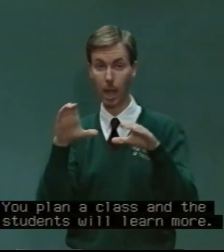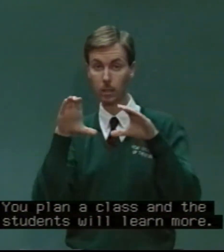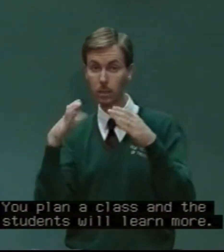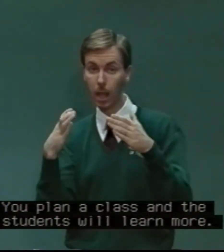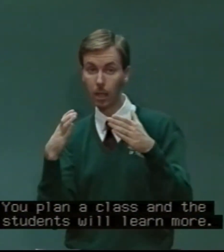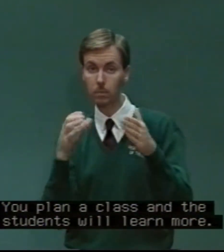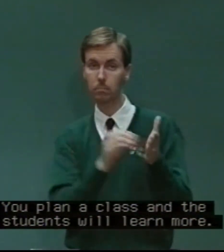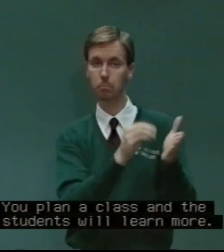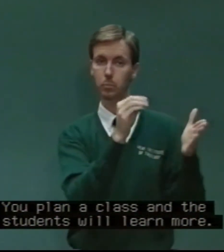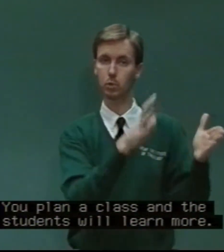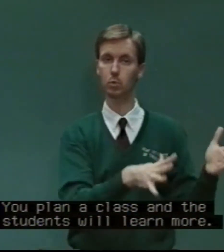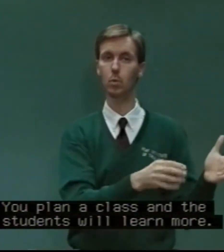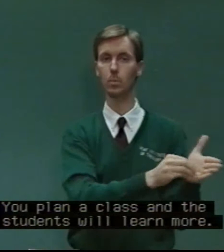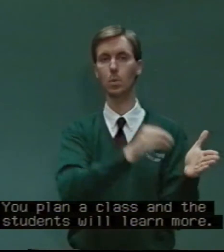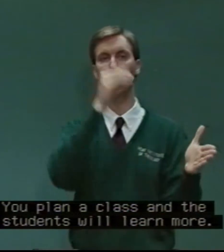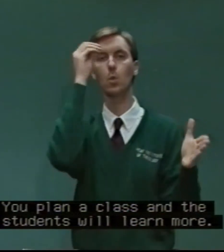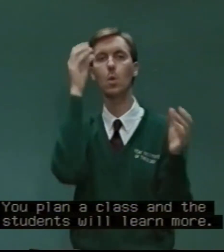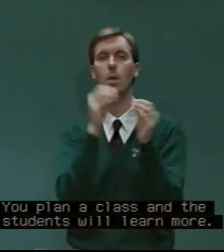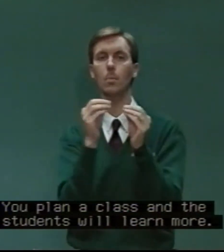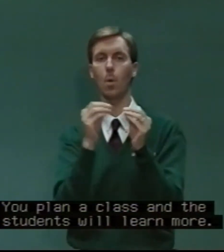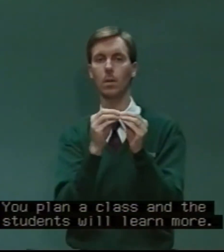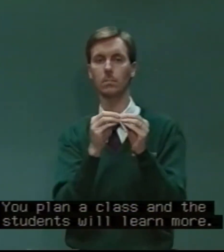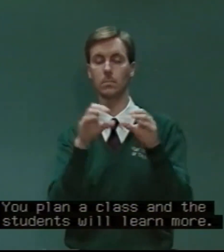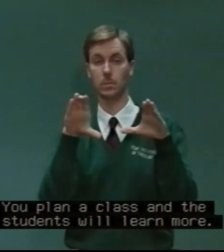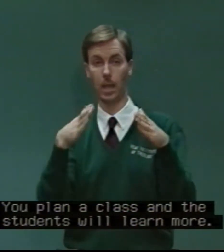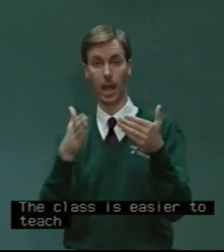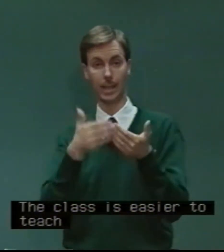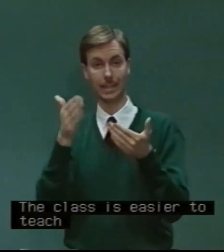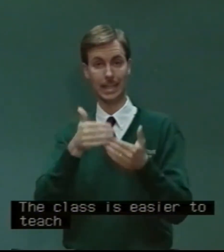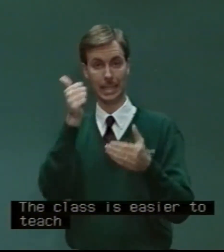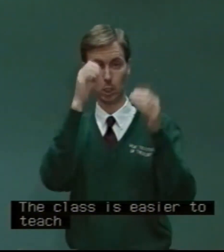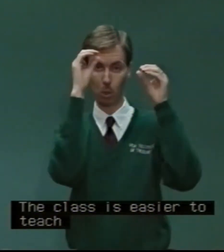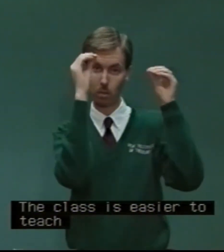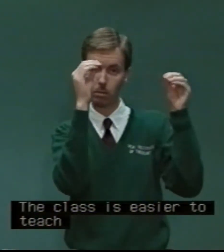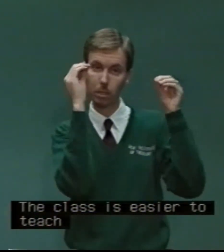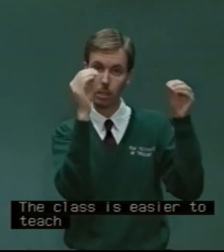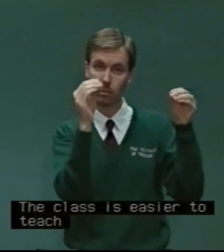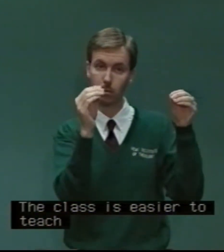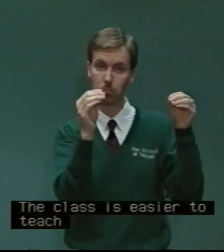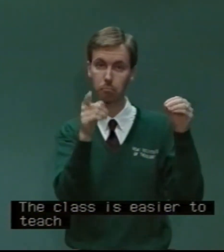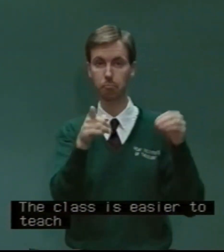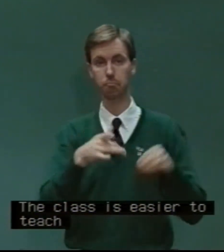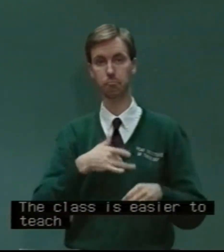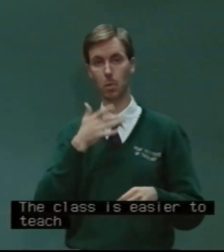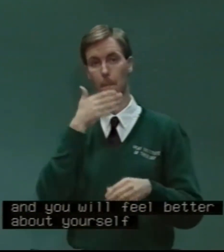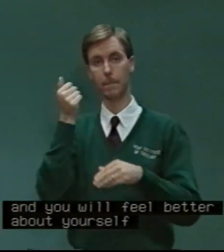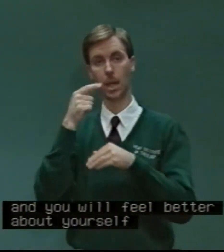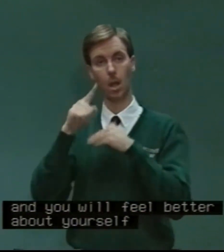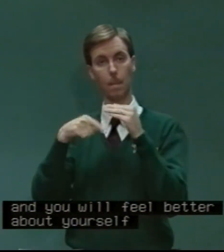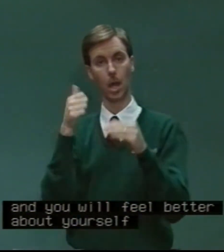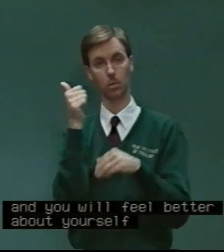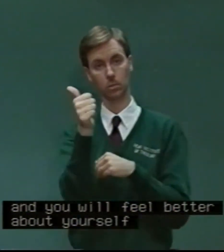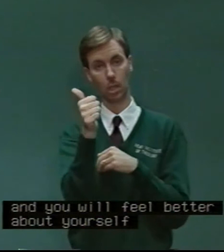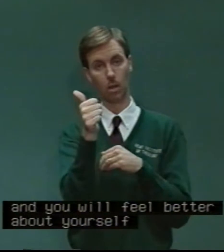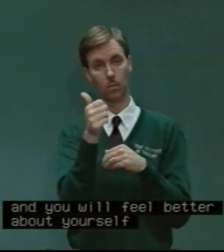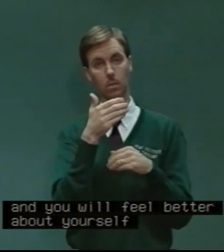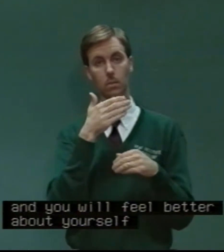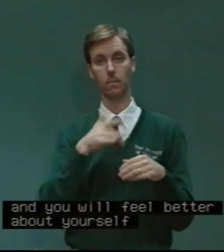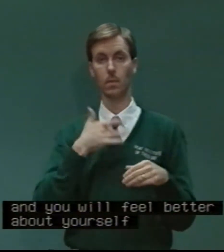You plan a class and the students will learn more. The class is easier to teach, and you will feel better